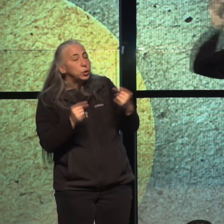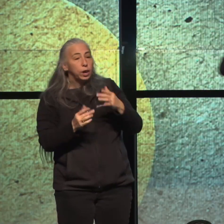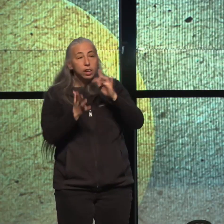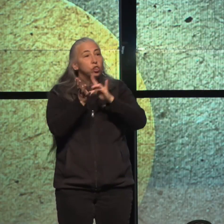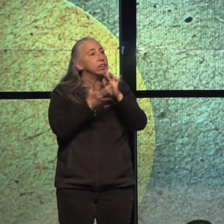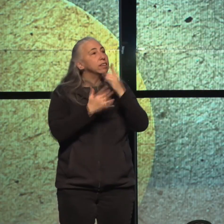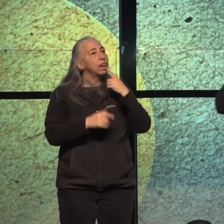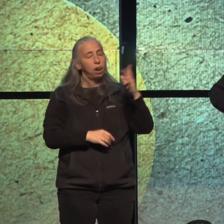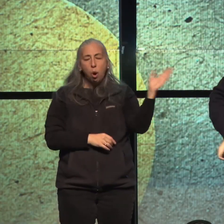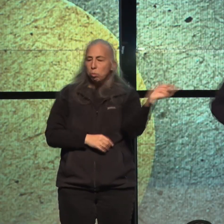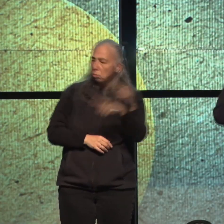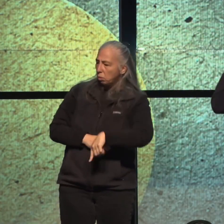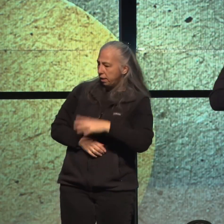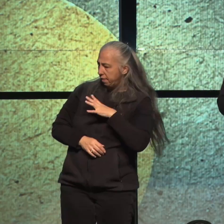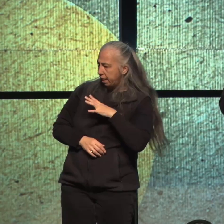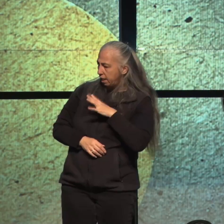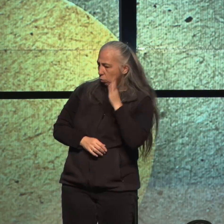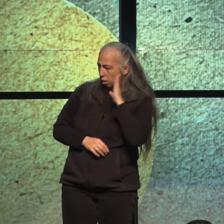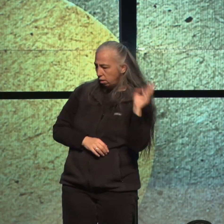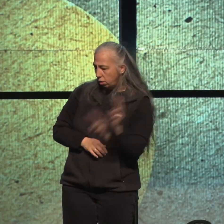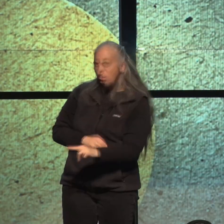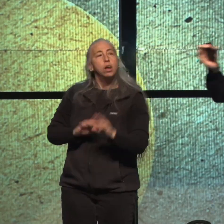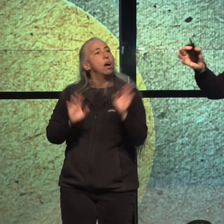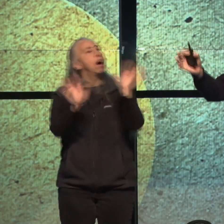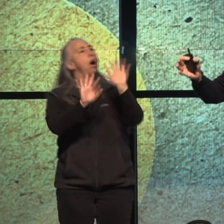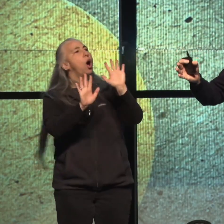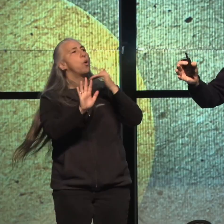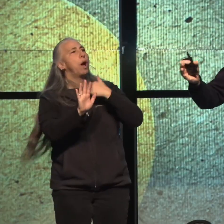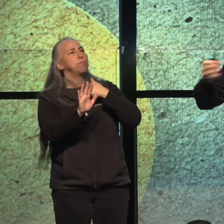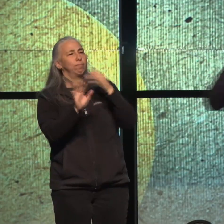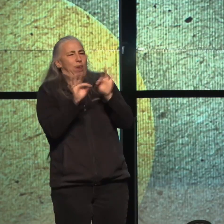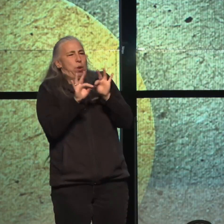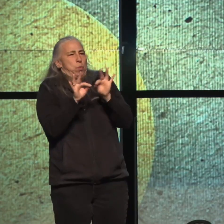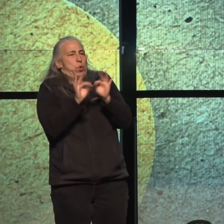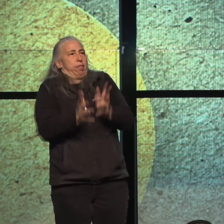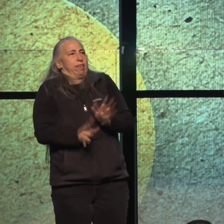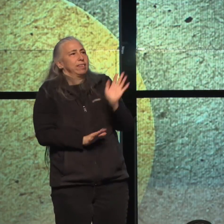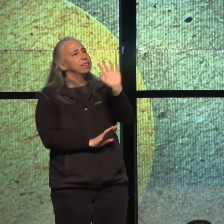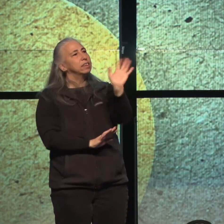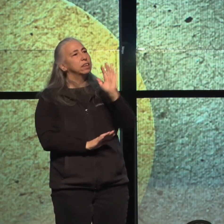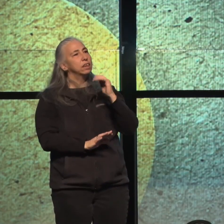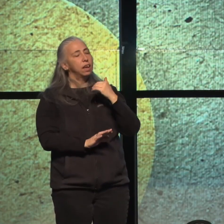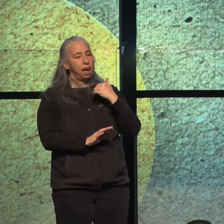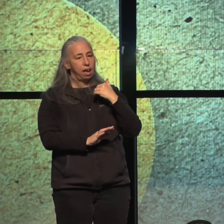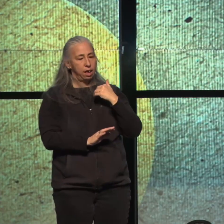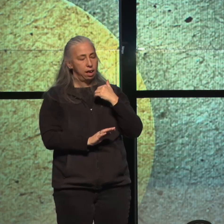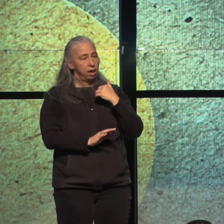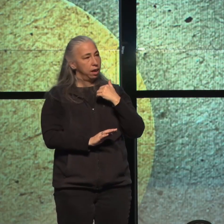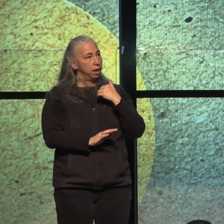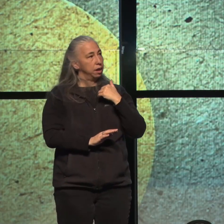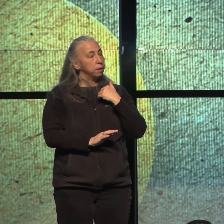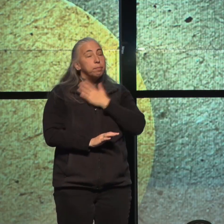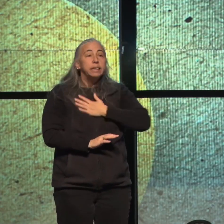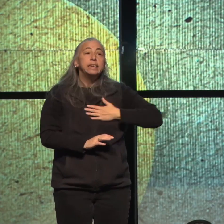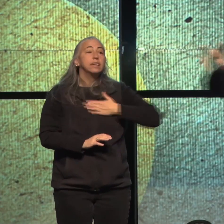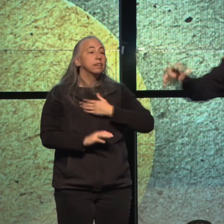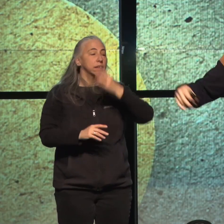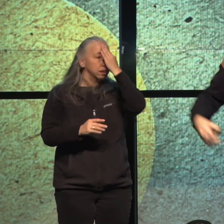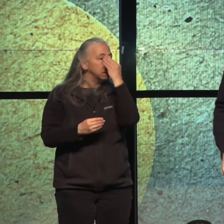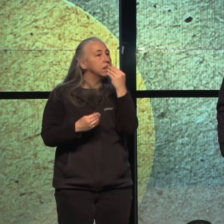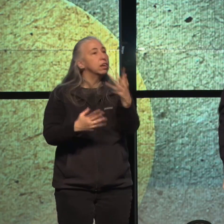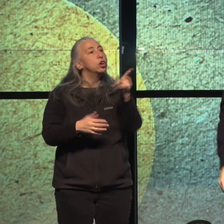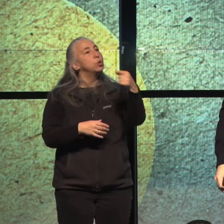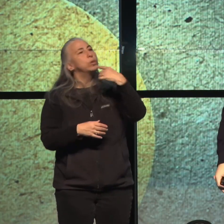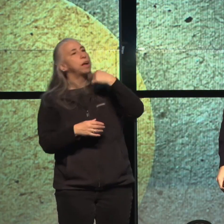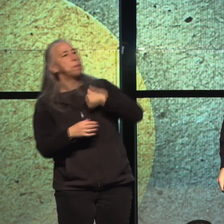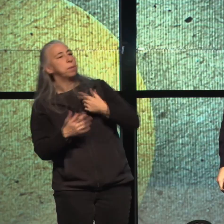says, no, you don't need to go. I'm not worthy for you to come to my house. Just say the word. I have 100 under my care, and I speak and they move. You just say the